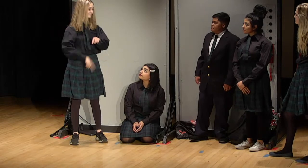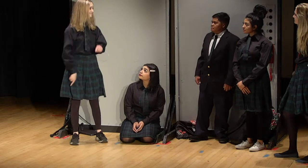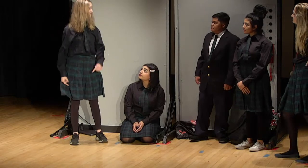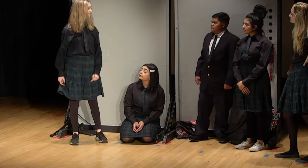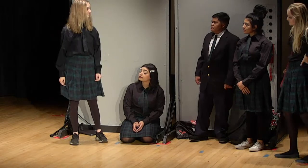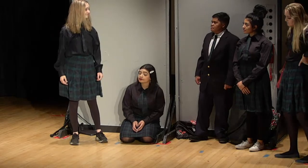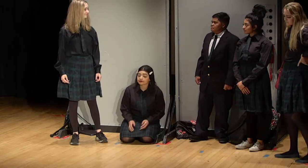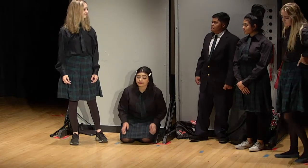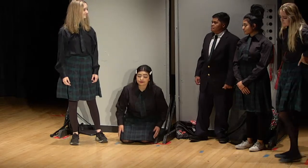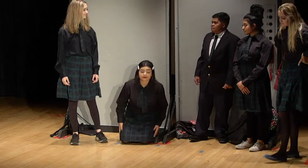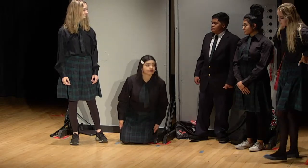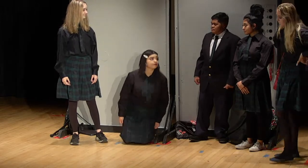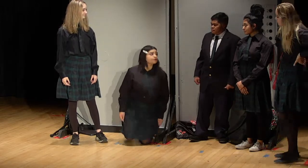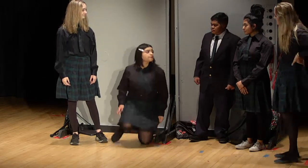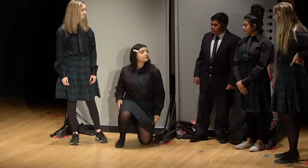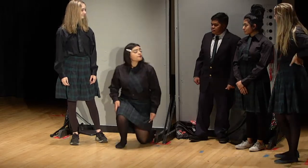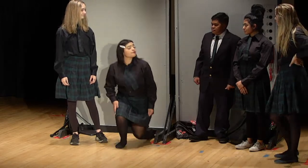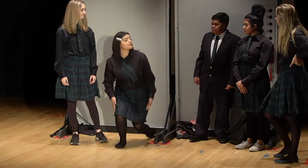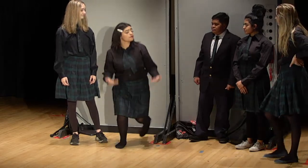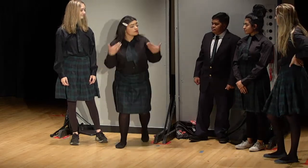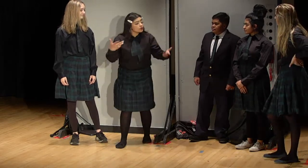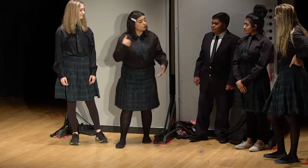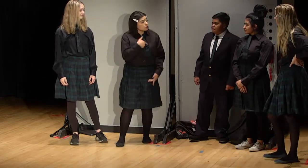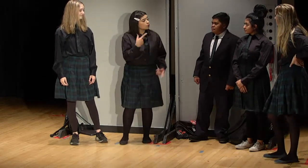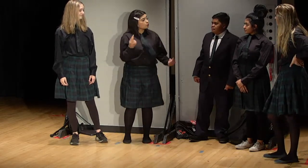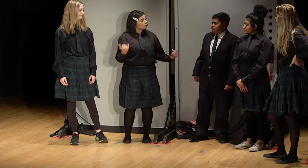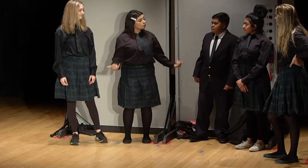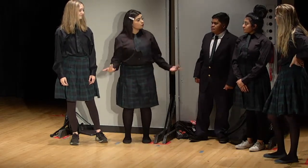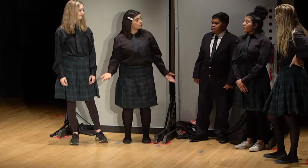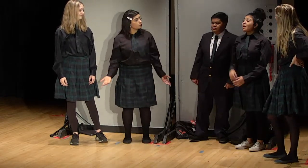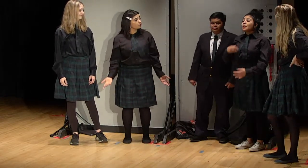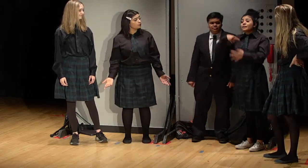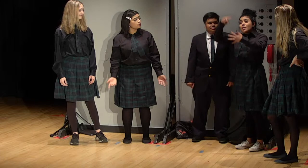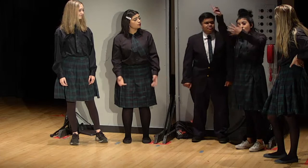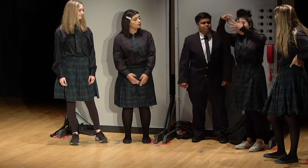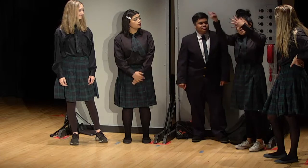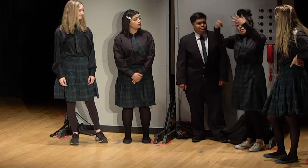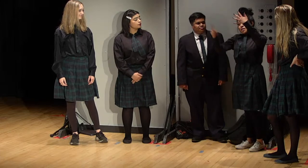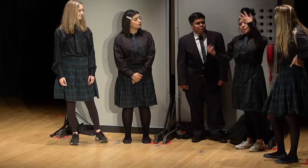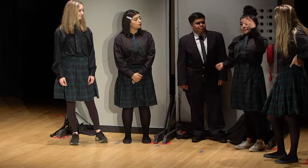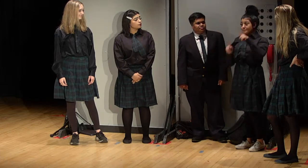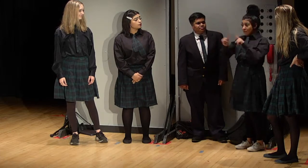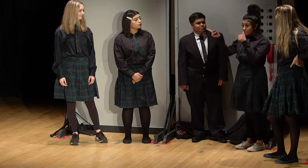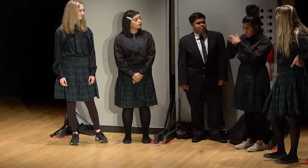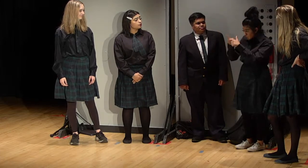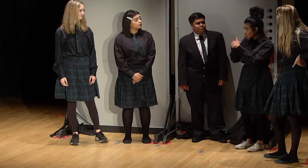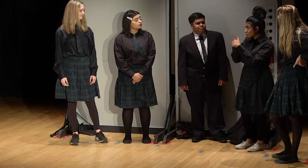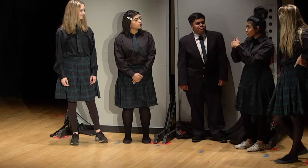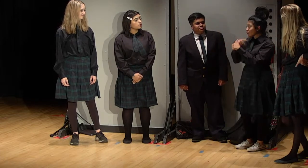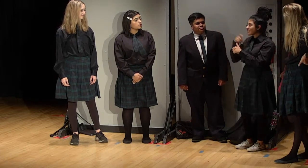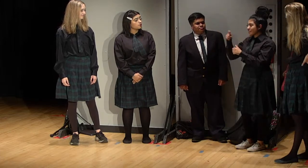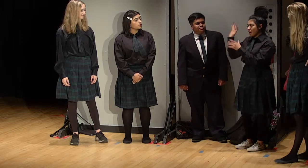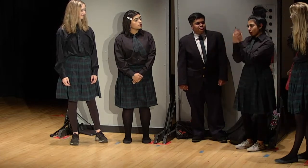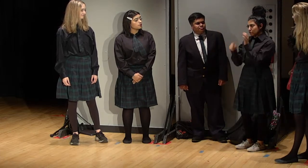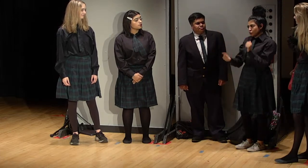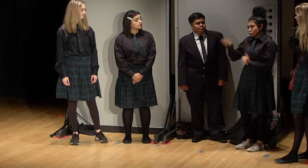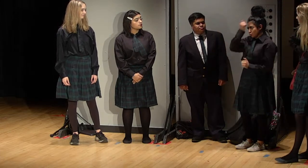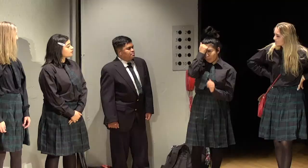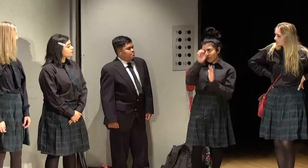what you're going through. I can't. So what can we do? Rebecca. Melanie. You can do a lot of things, but first